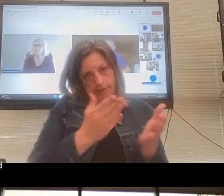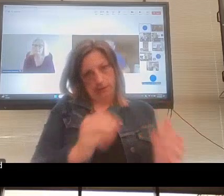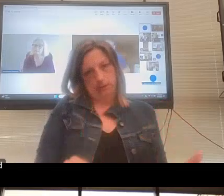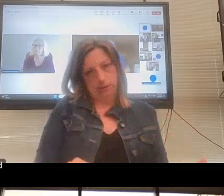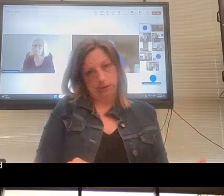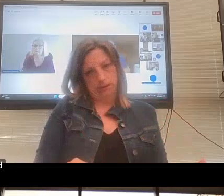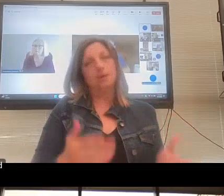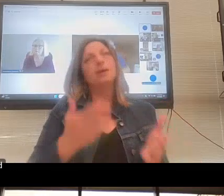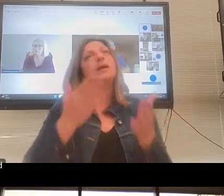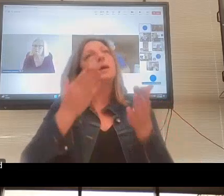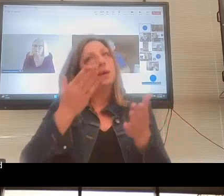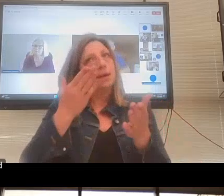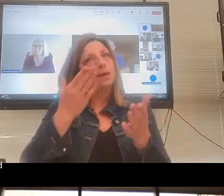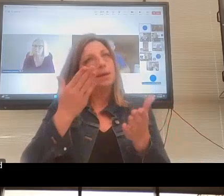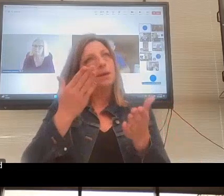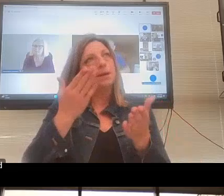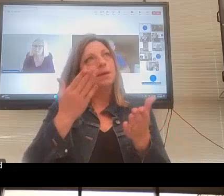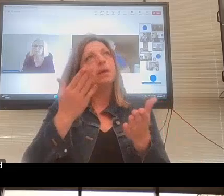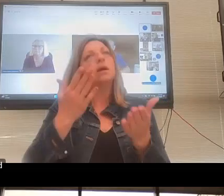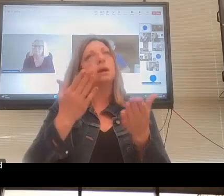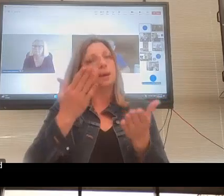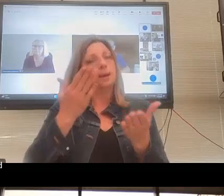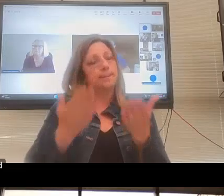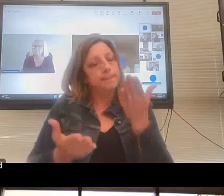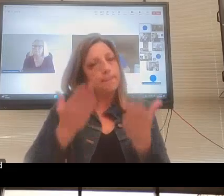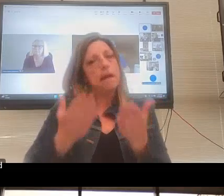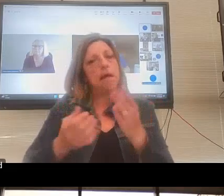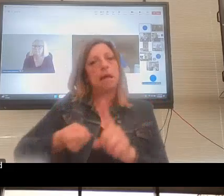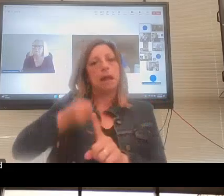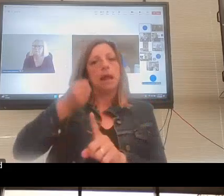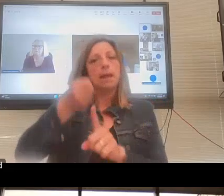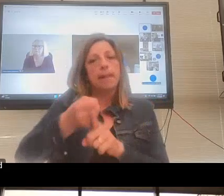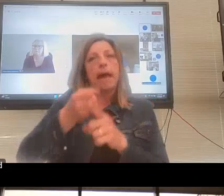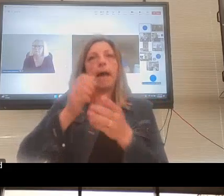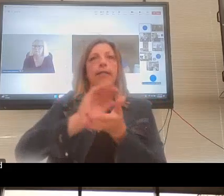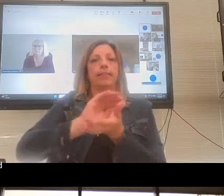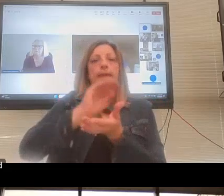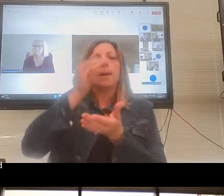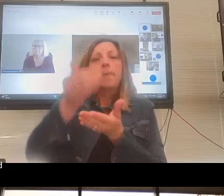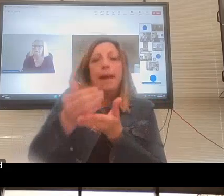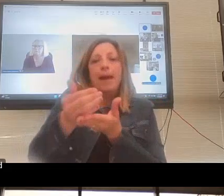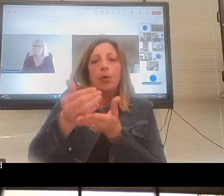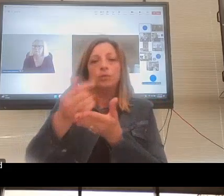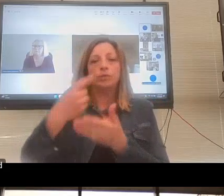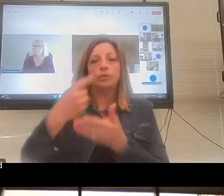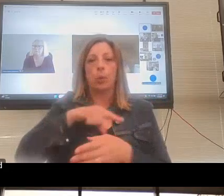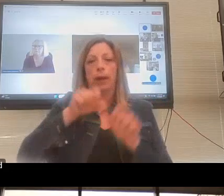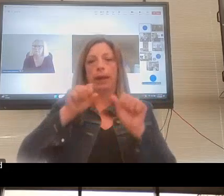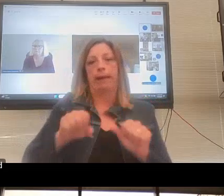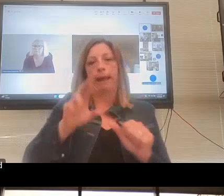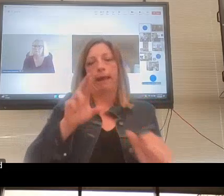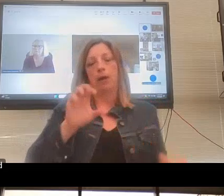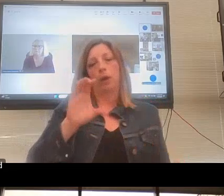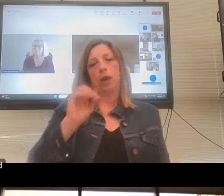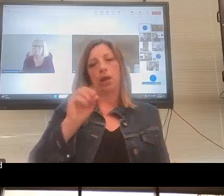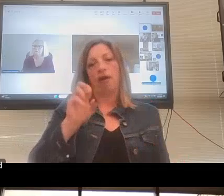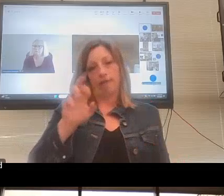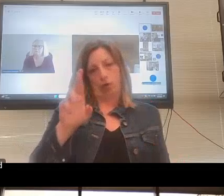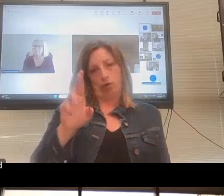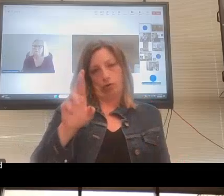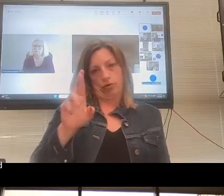for that. So it's not affecting the services that we're providing for our students. It could impact the